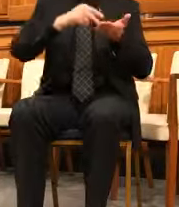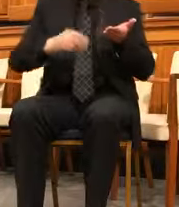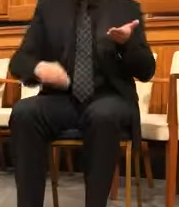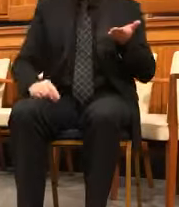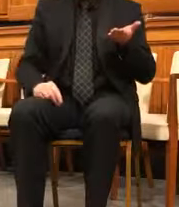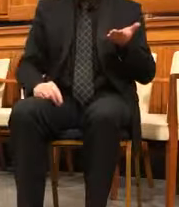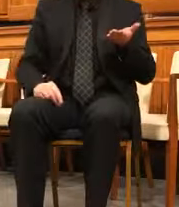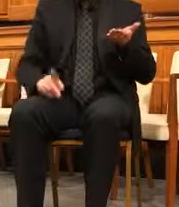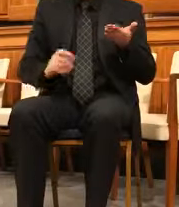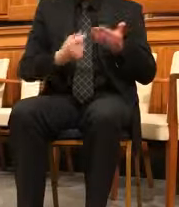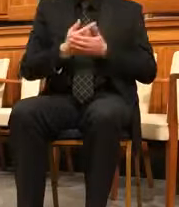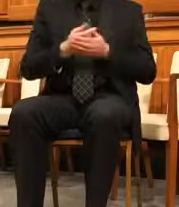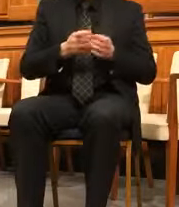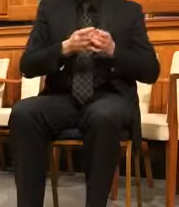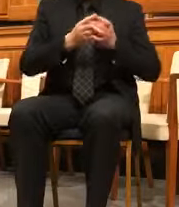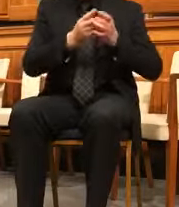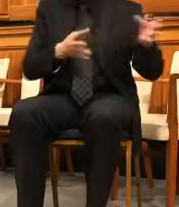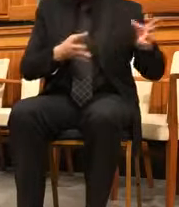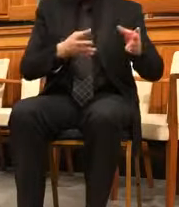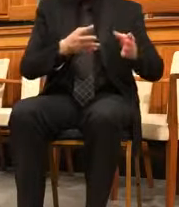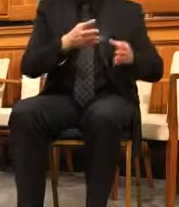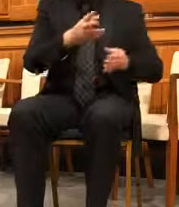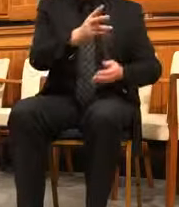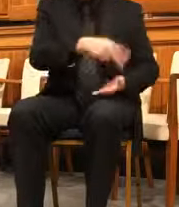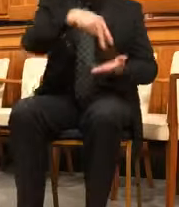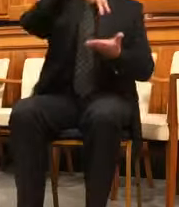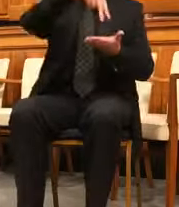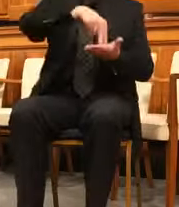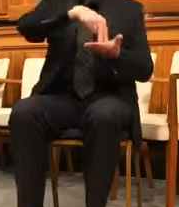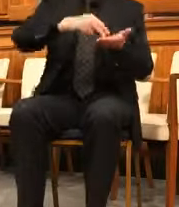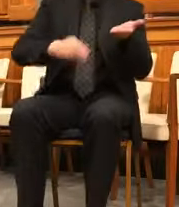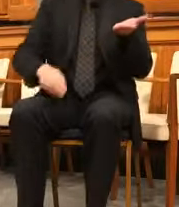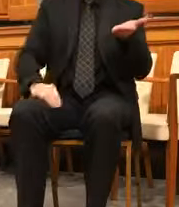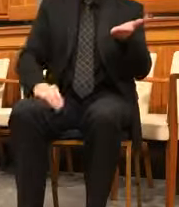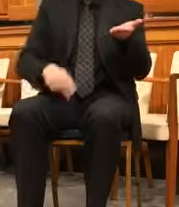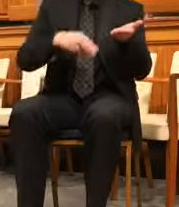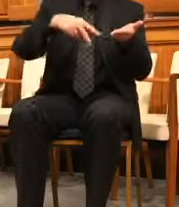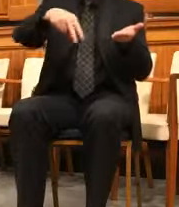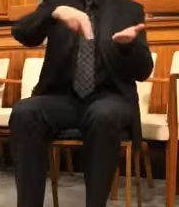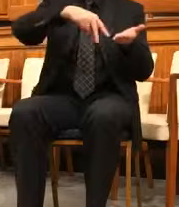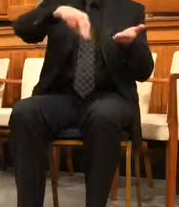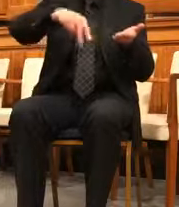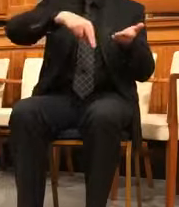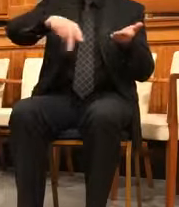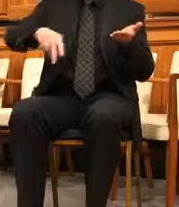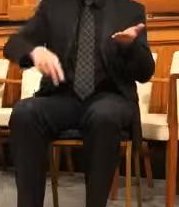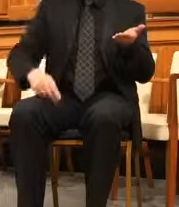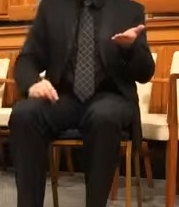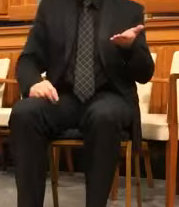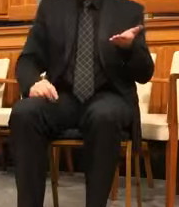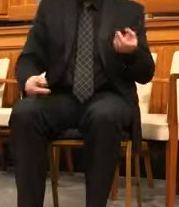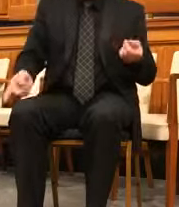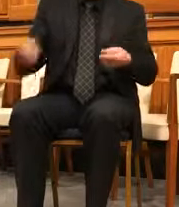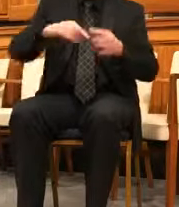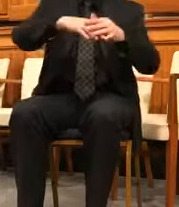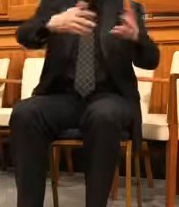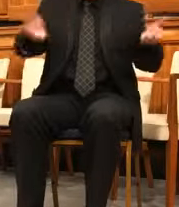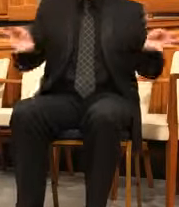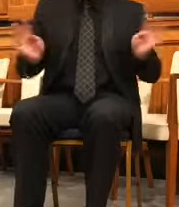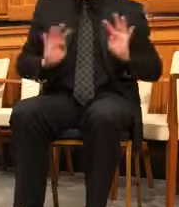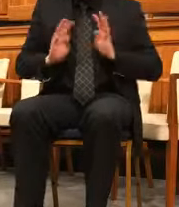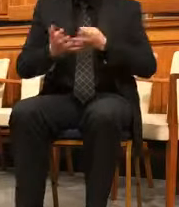And straightway the damsel arose and walked, for she was of the age